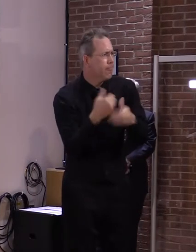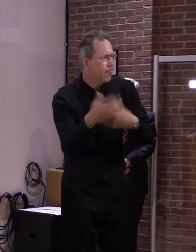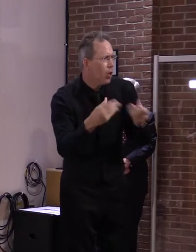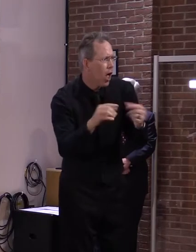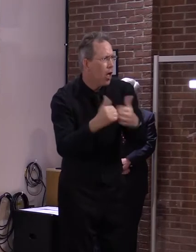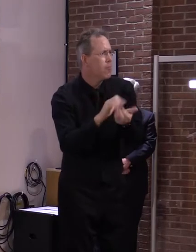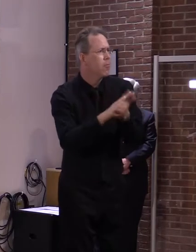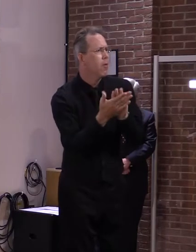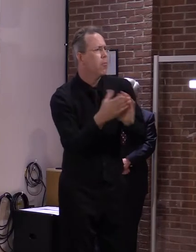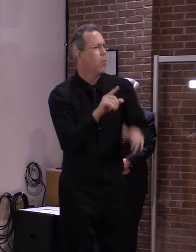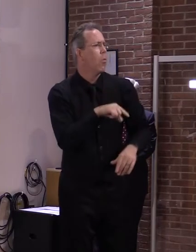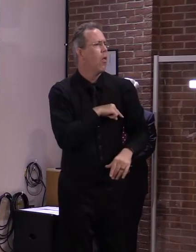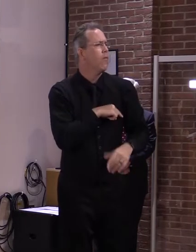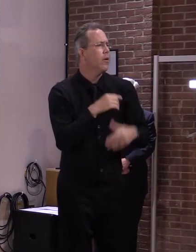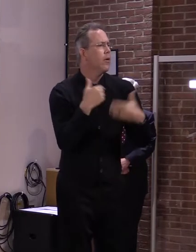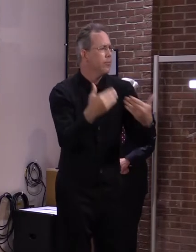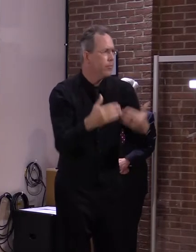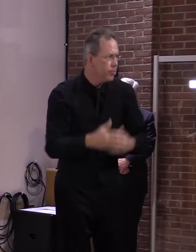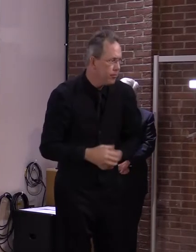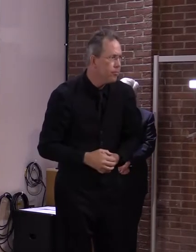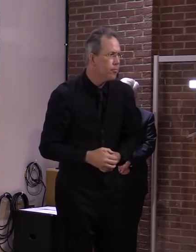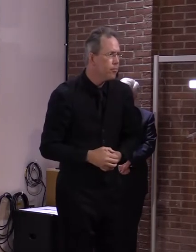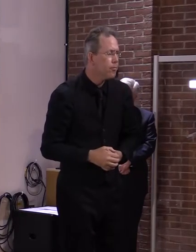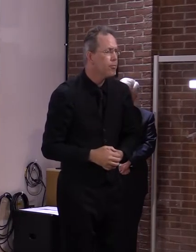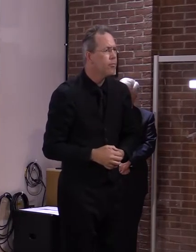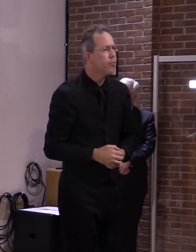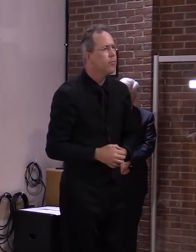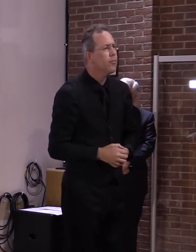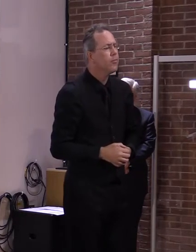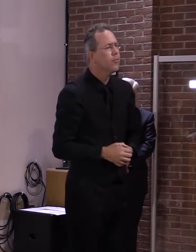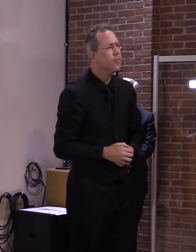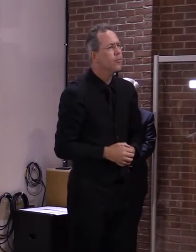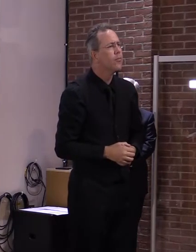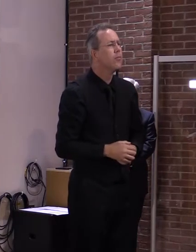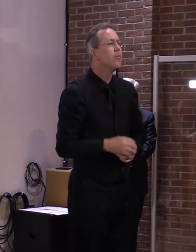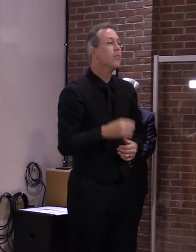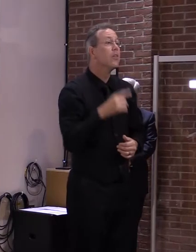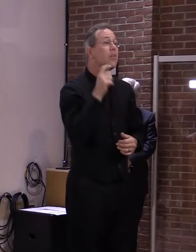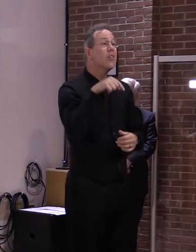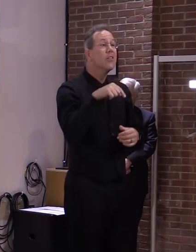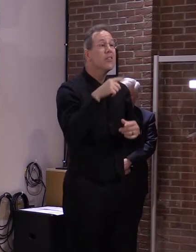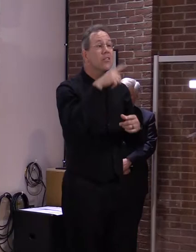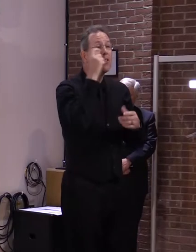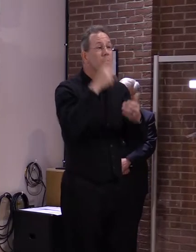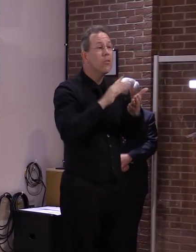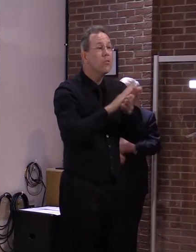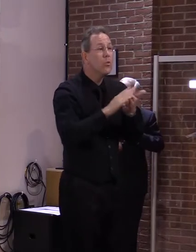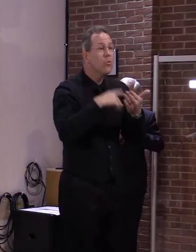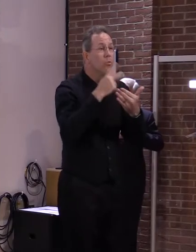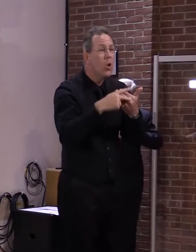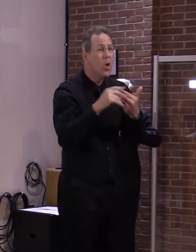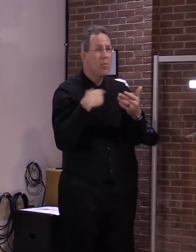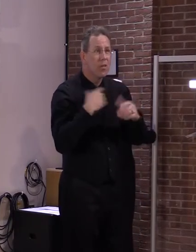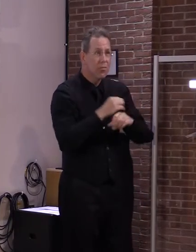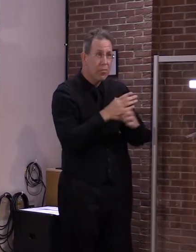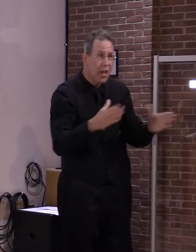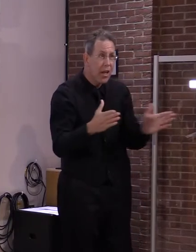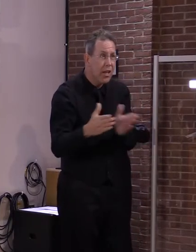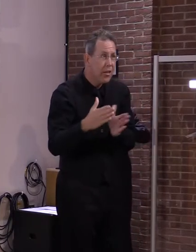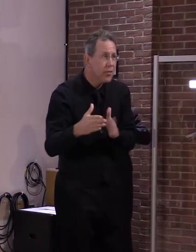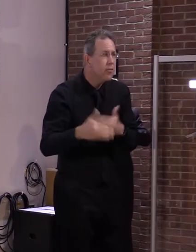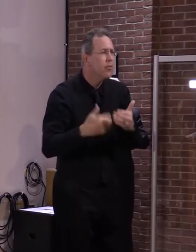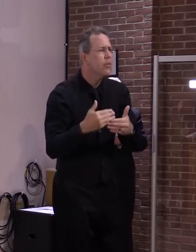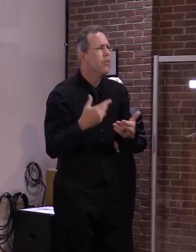The investments that we are making in our summer ecosystem for youth are especially important in this moment and coming